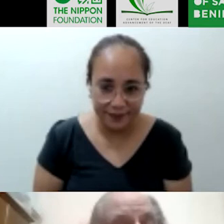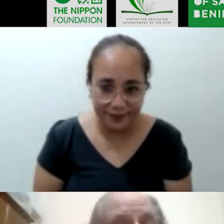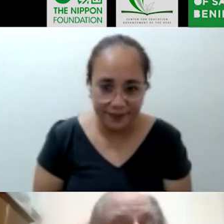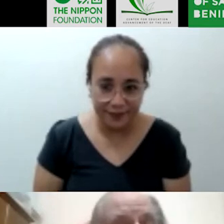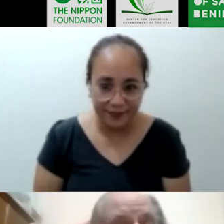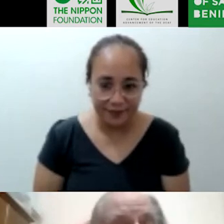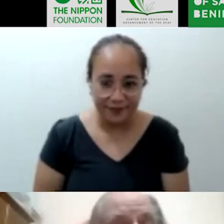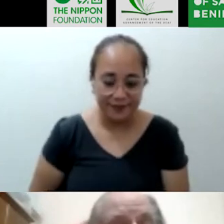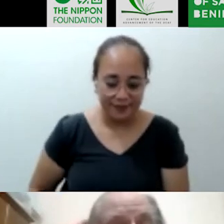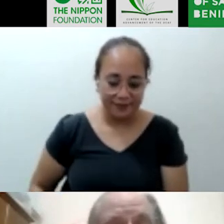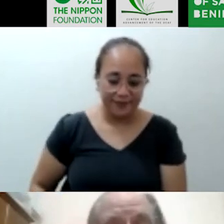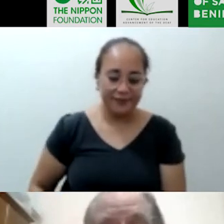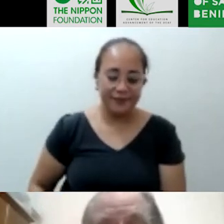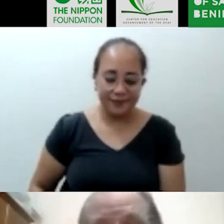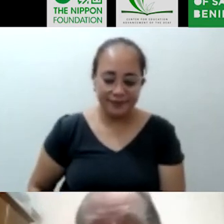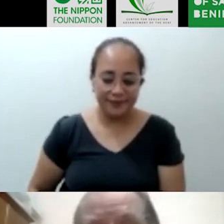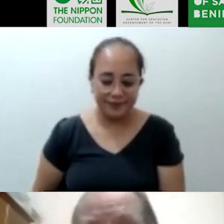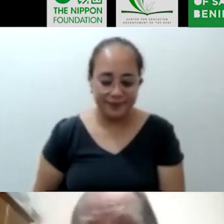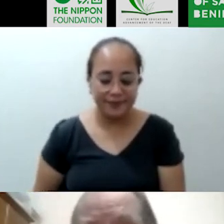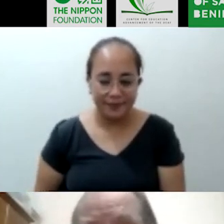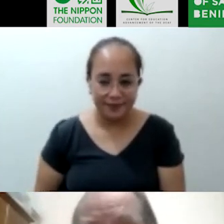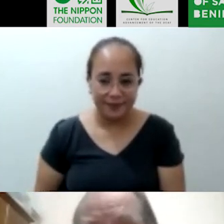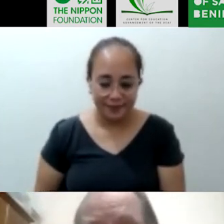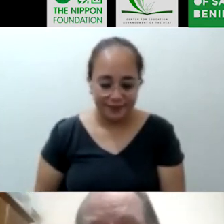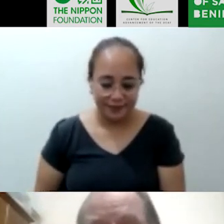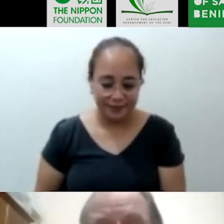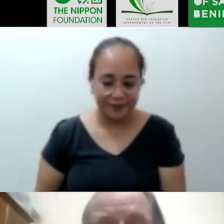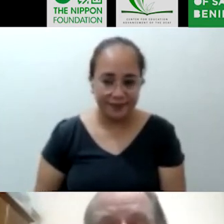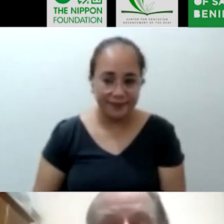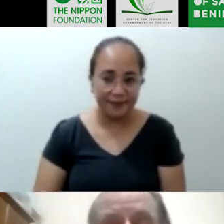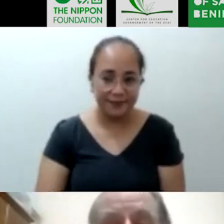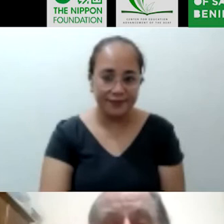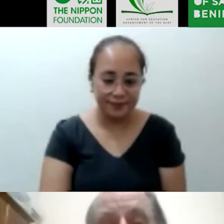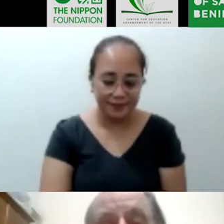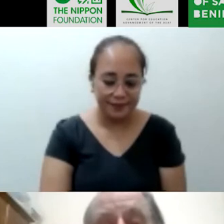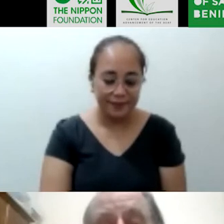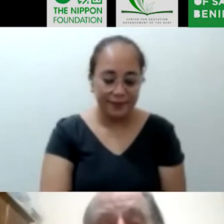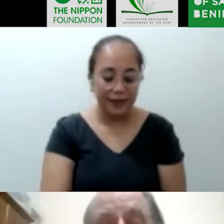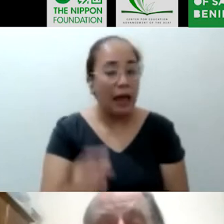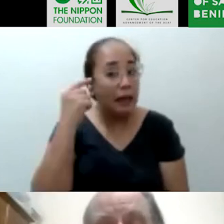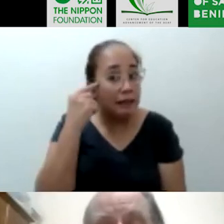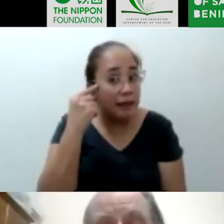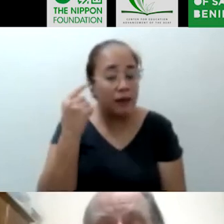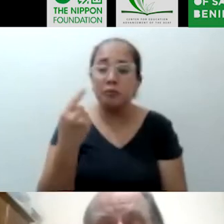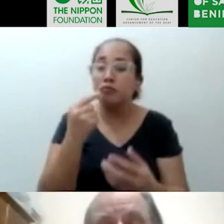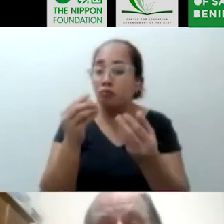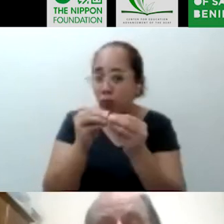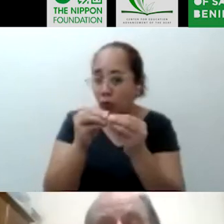Jasmine saying, I think yes, it's that's what going we to were be, talking about before about the chart, you guys. so I think it would be easier if